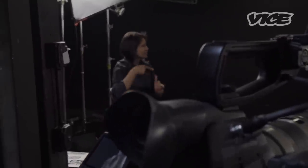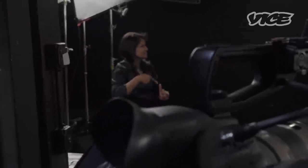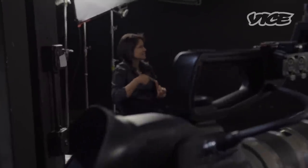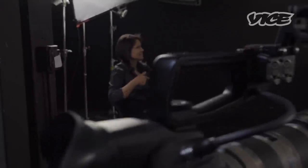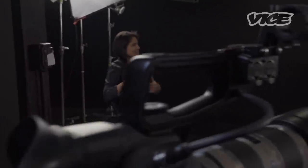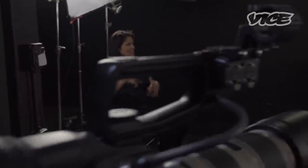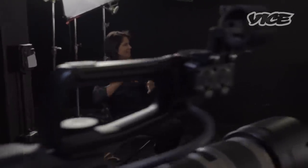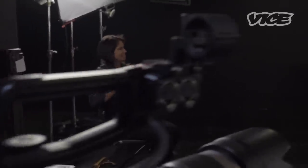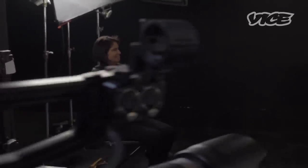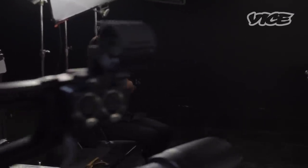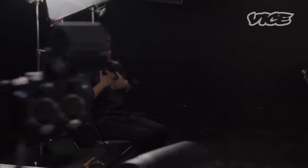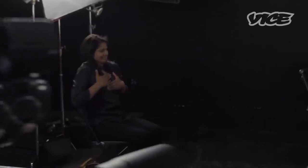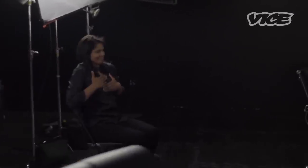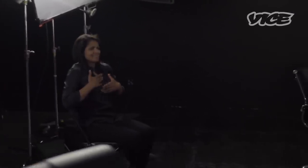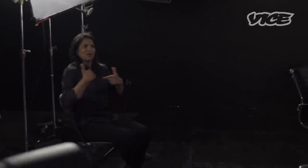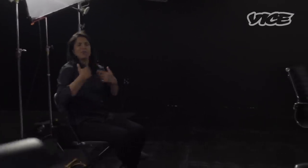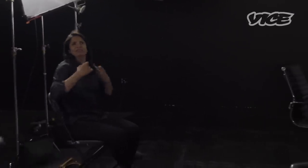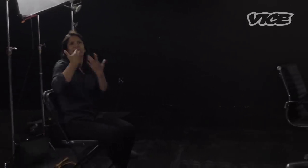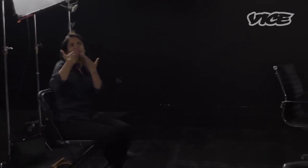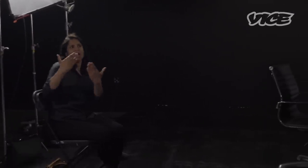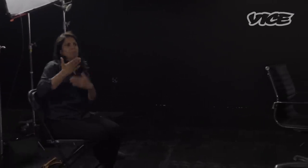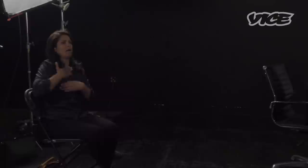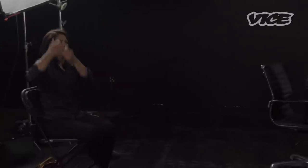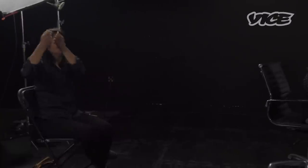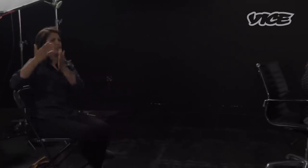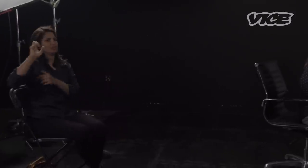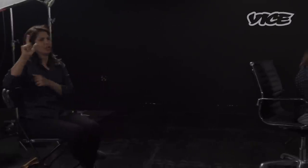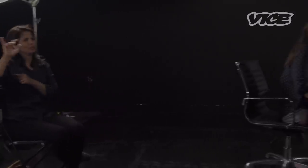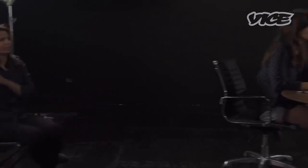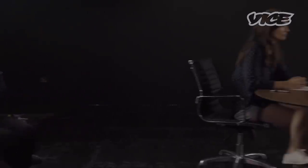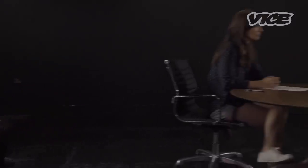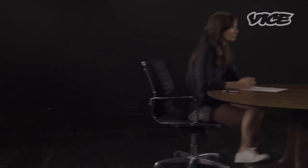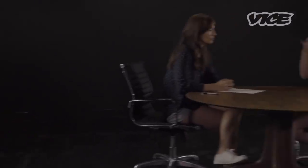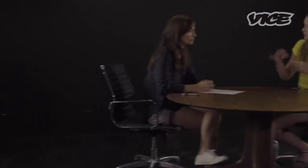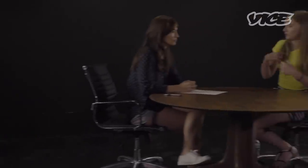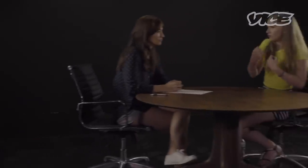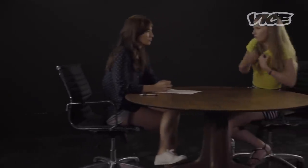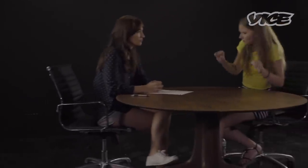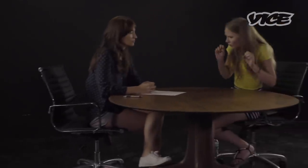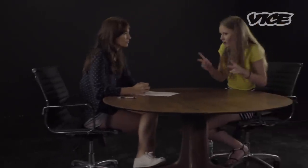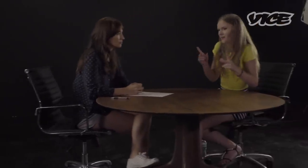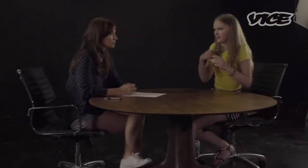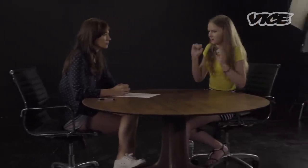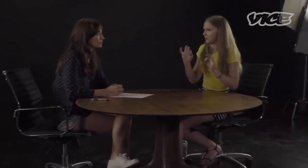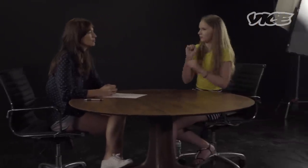feels like there's been a tremendous amount of respect for the deaf community at large from the audiences who are enjoying this film.